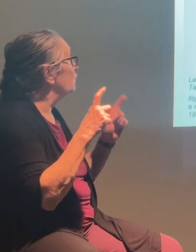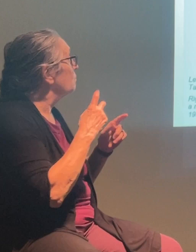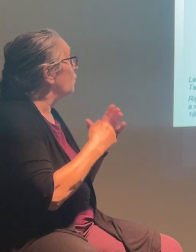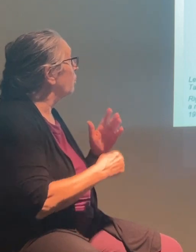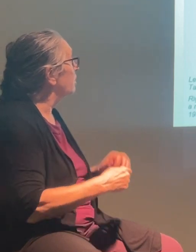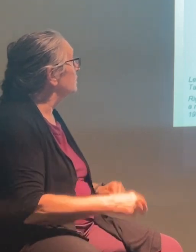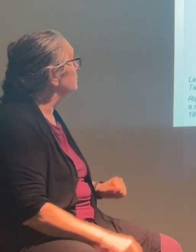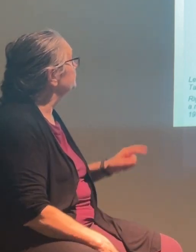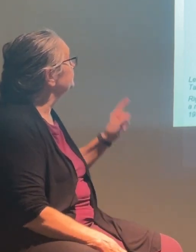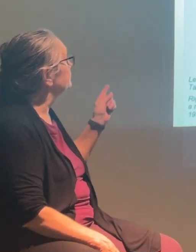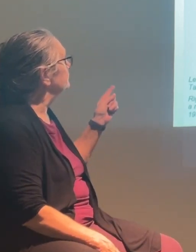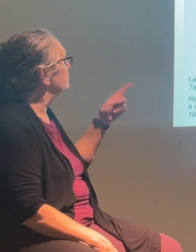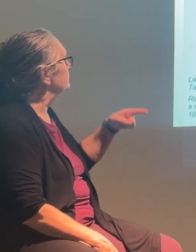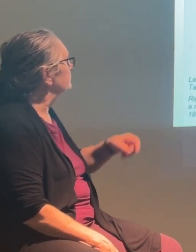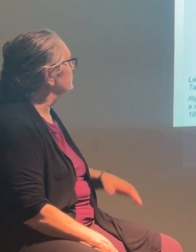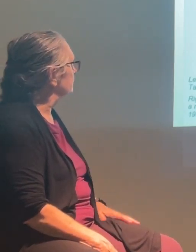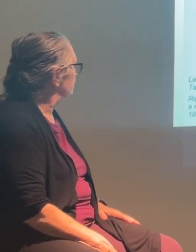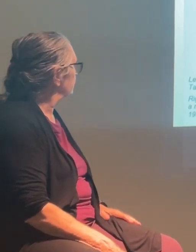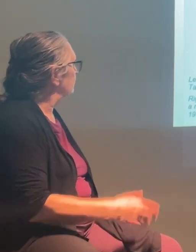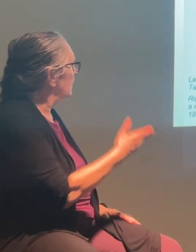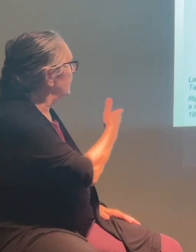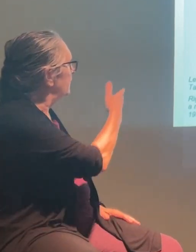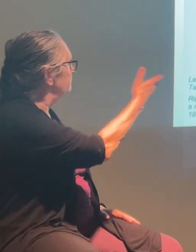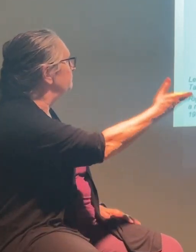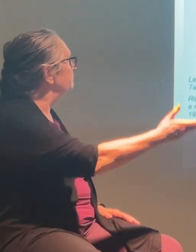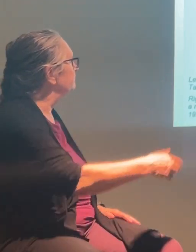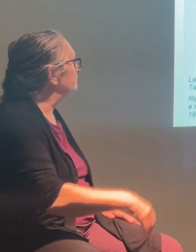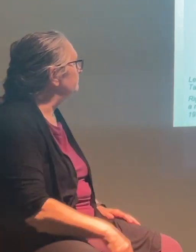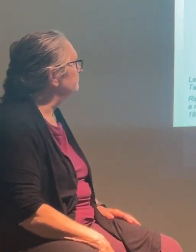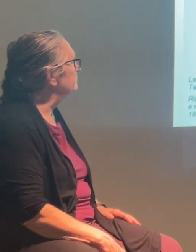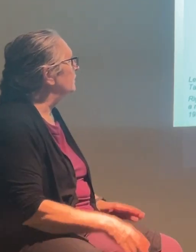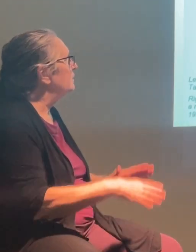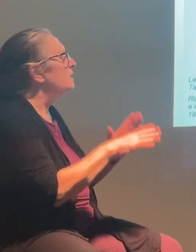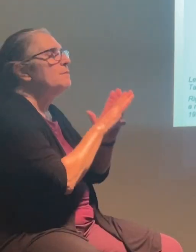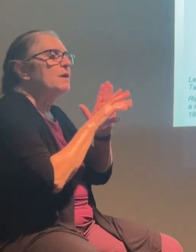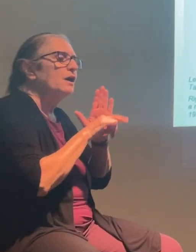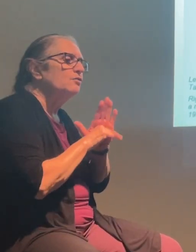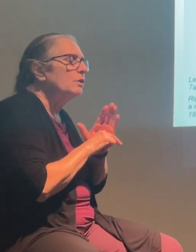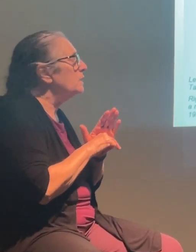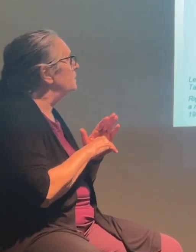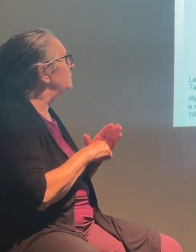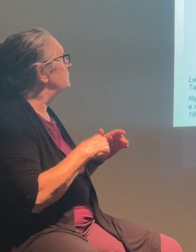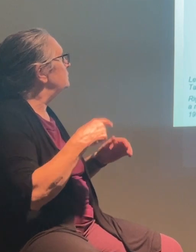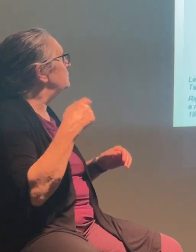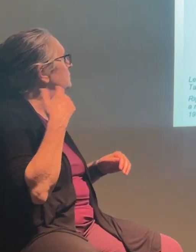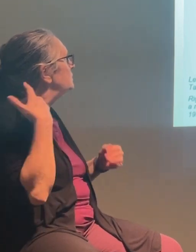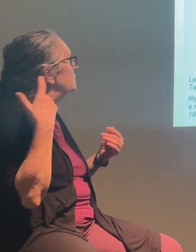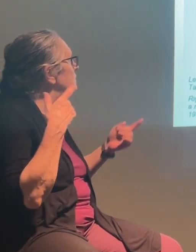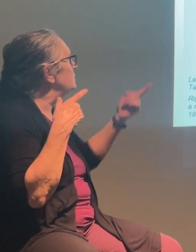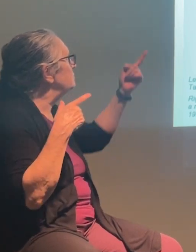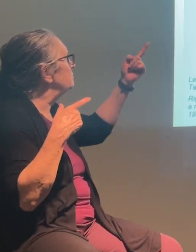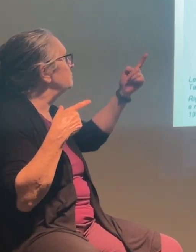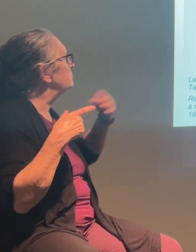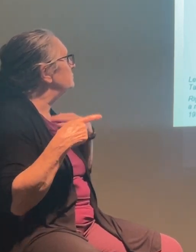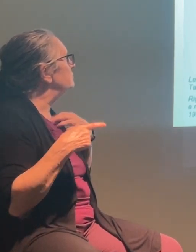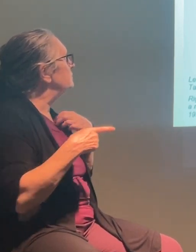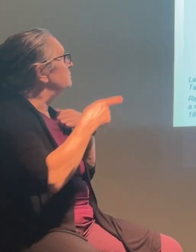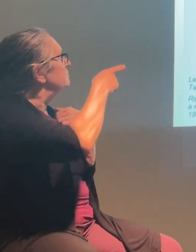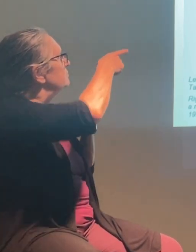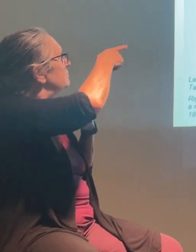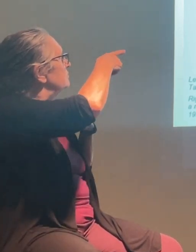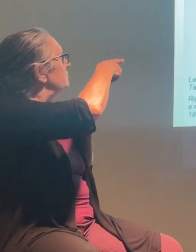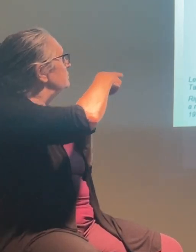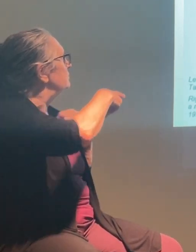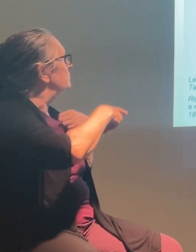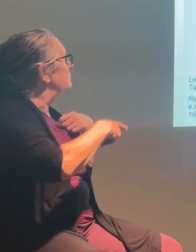complexity. More fashion. So again, models, background. So you could see how he plays with everything in order to make things. So